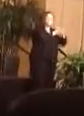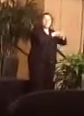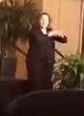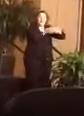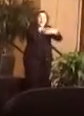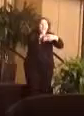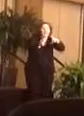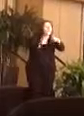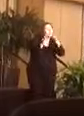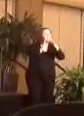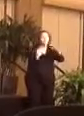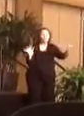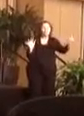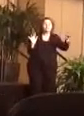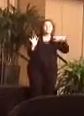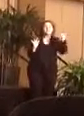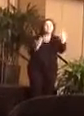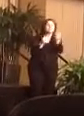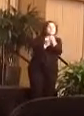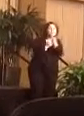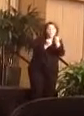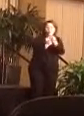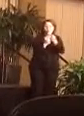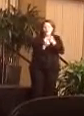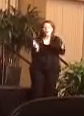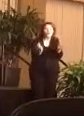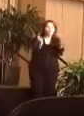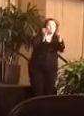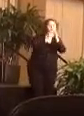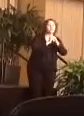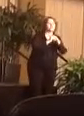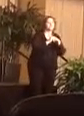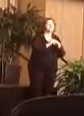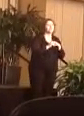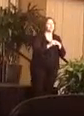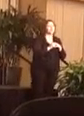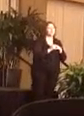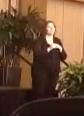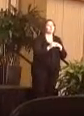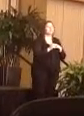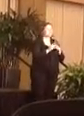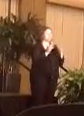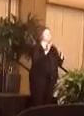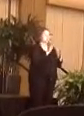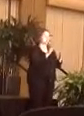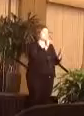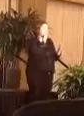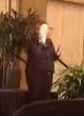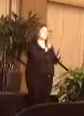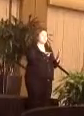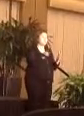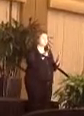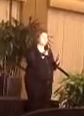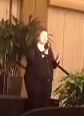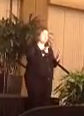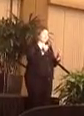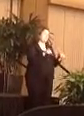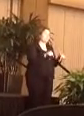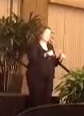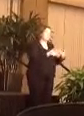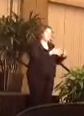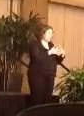is diversity, this is what we support, and it's really, I mean, it's not something I've ever seen anything close to in